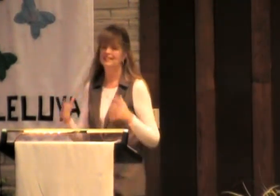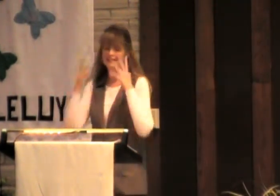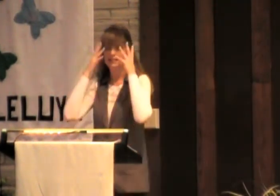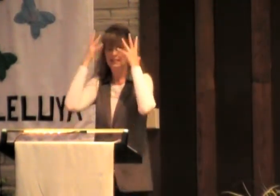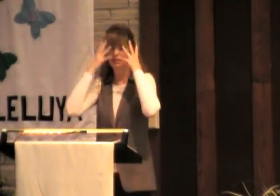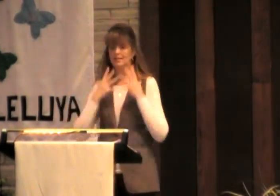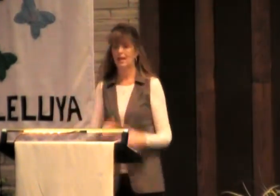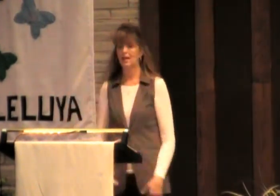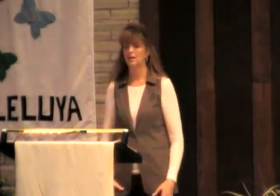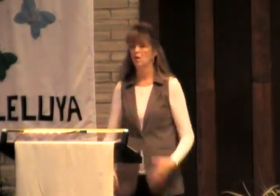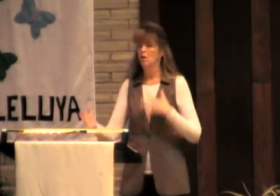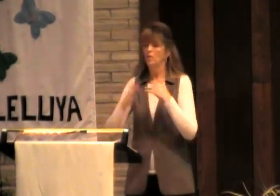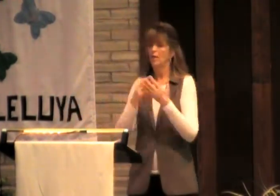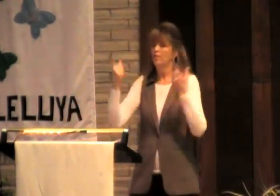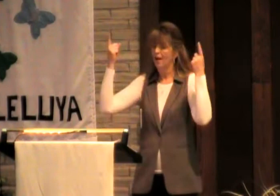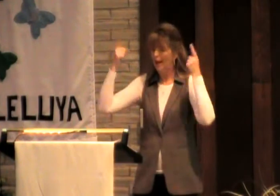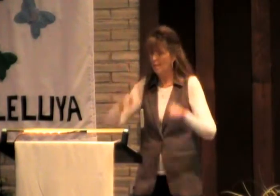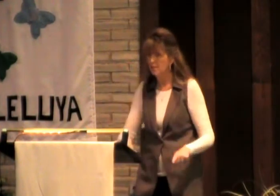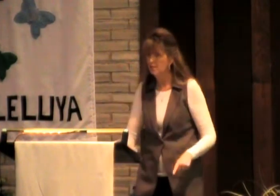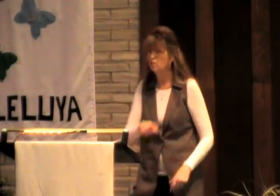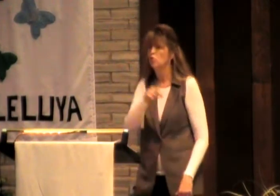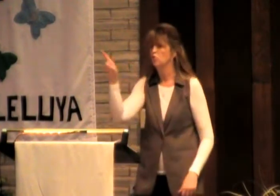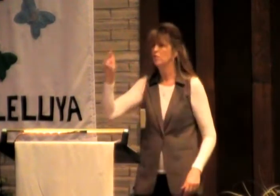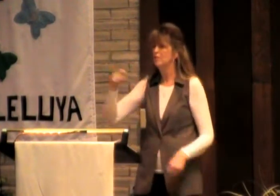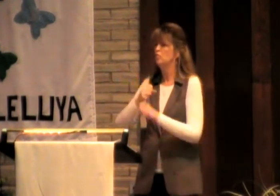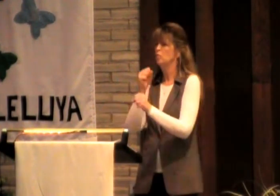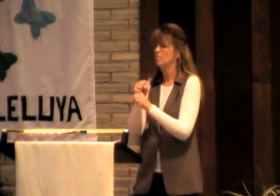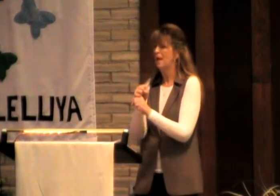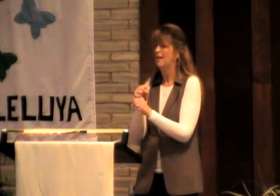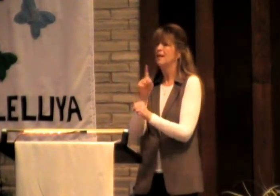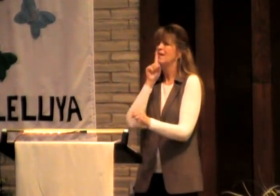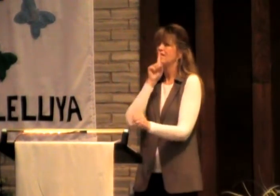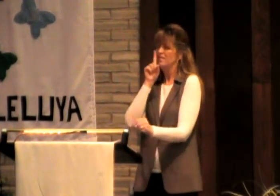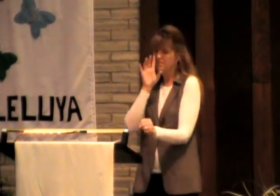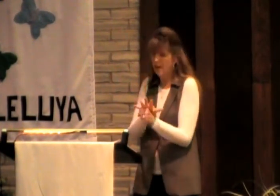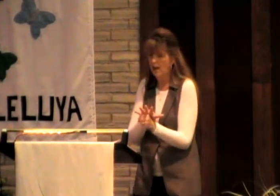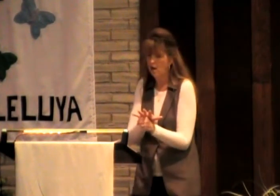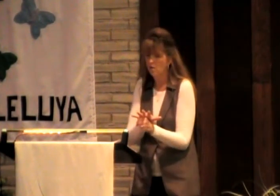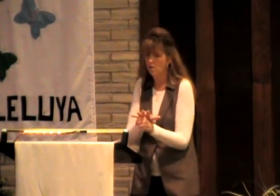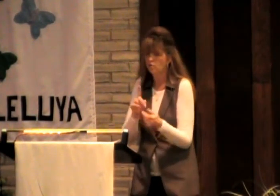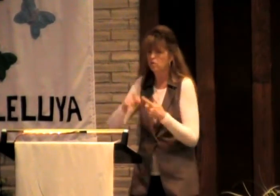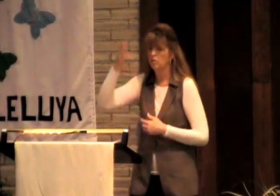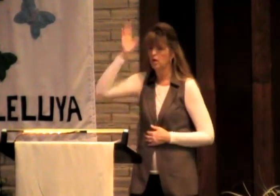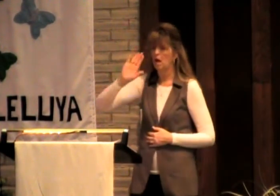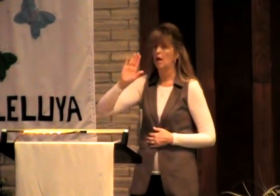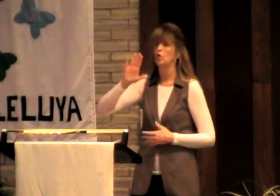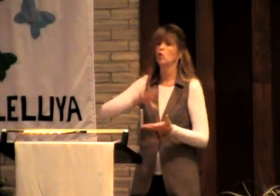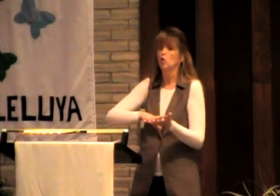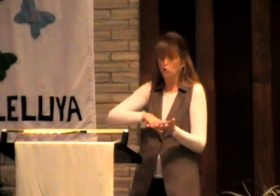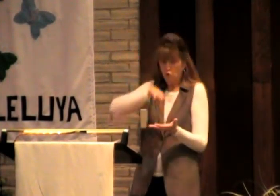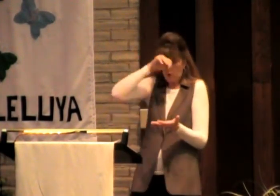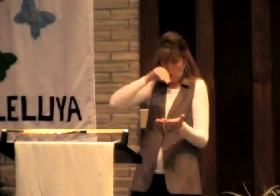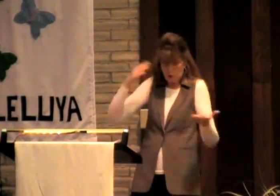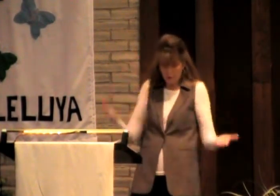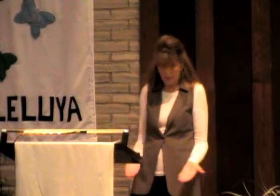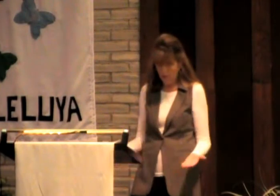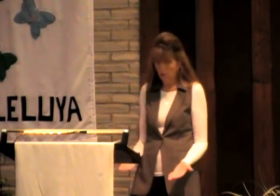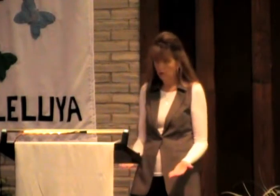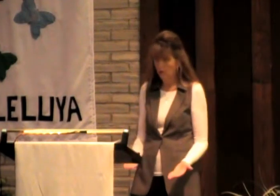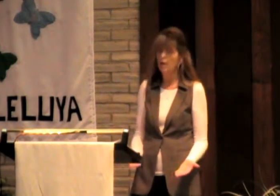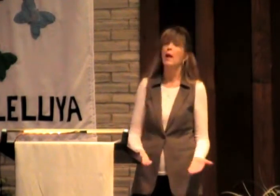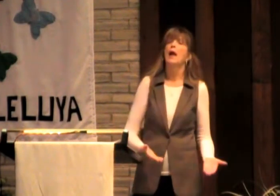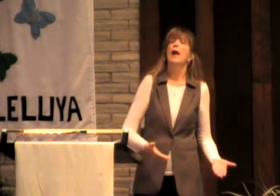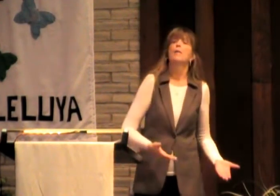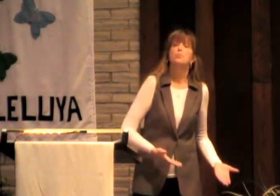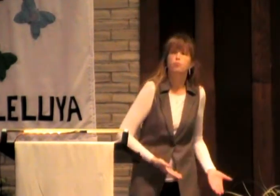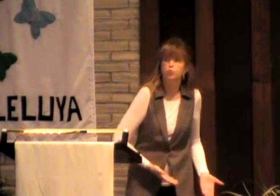that's right, and then it just causes problems. So whatever happens, you need to make a promise to God, a commitment